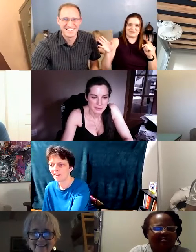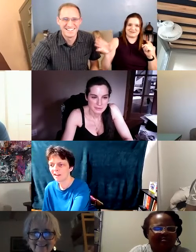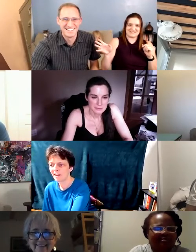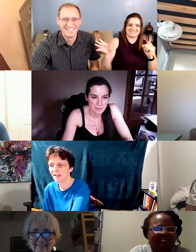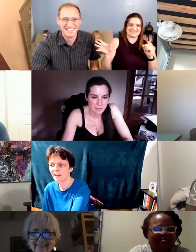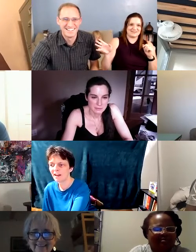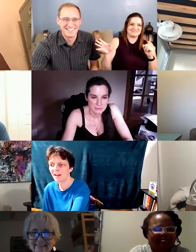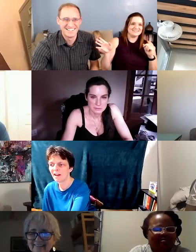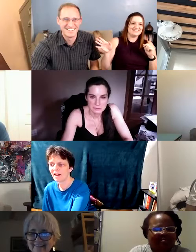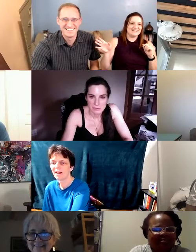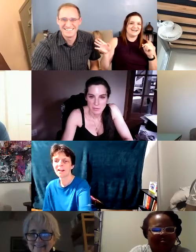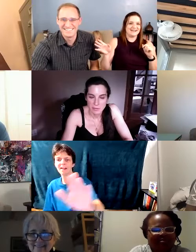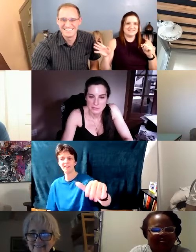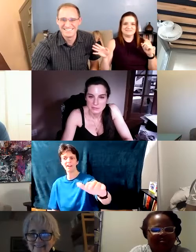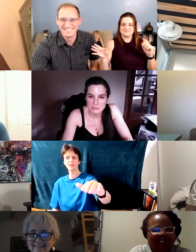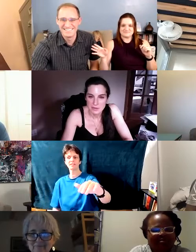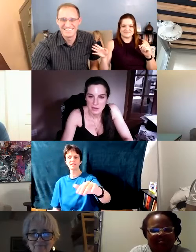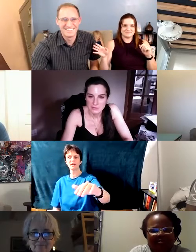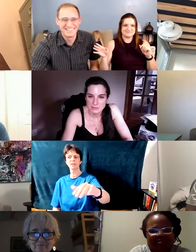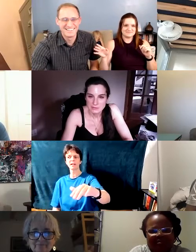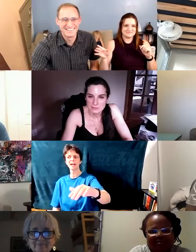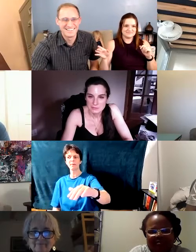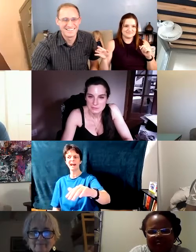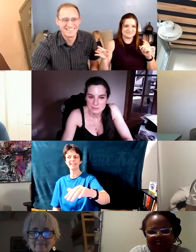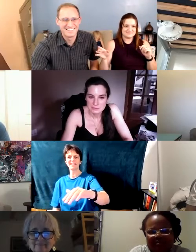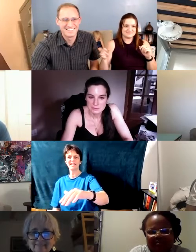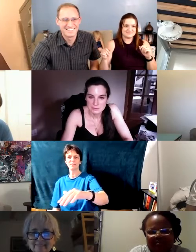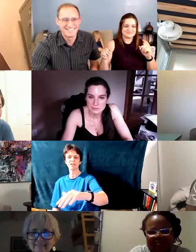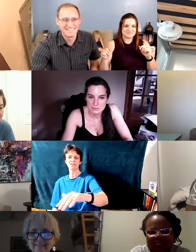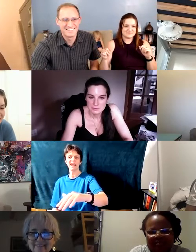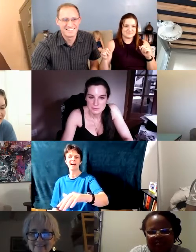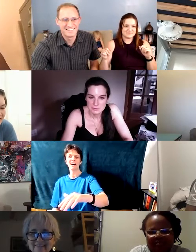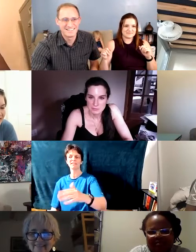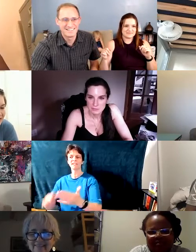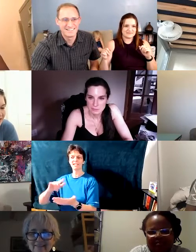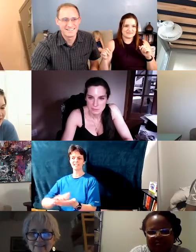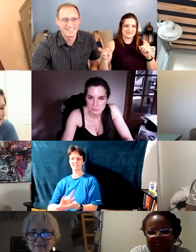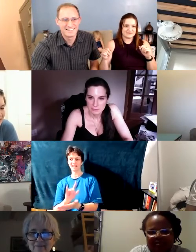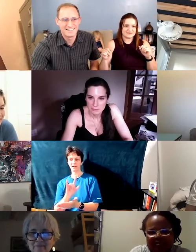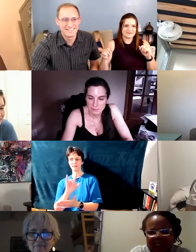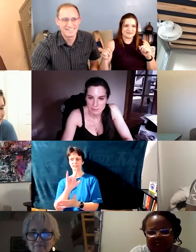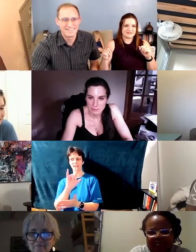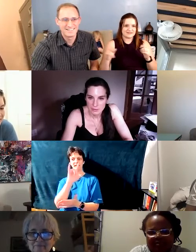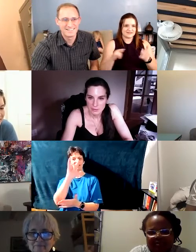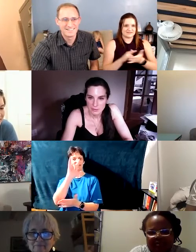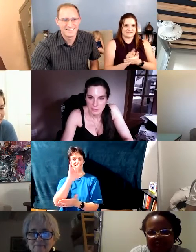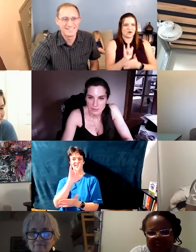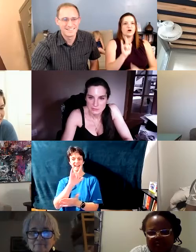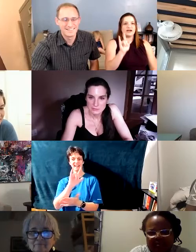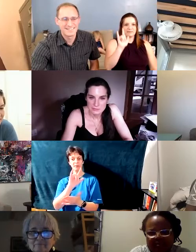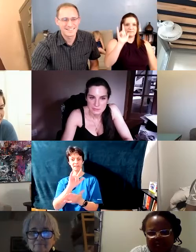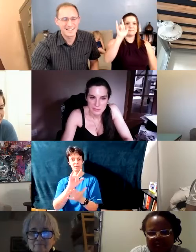Talking about crashing stuff. There was one time I had to sign a vertical takeoff, and so that's why I was going